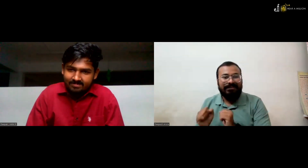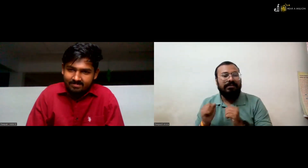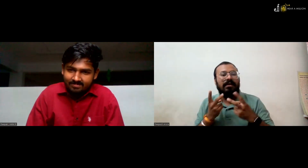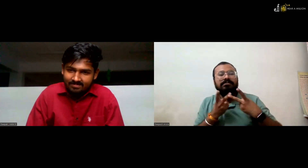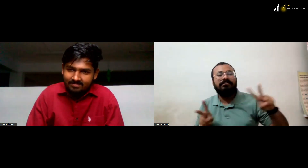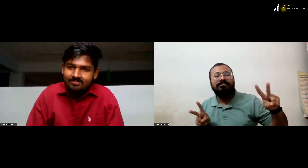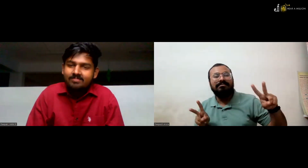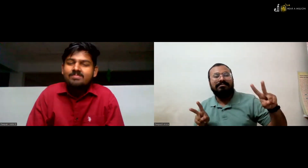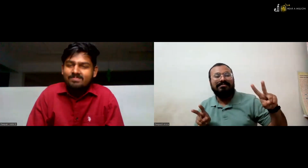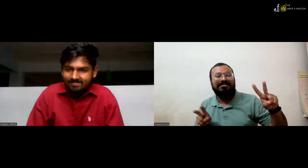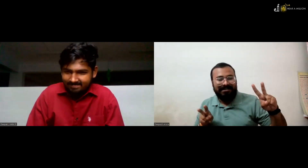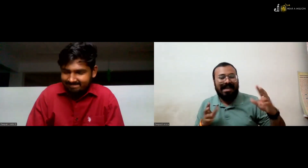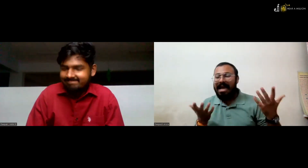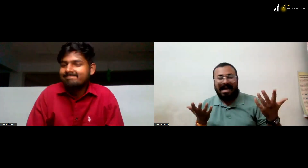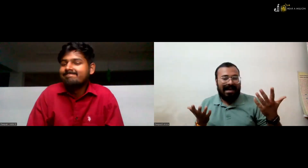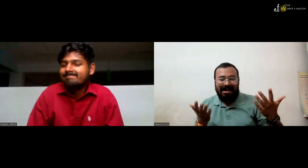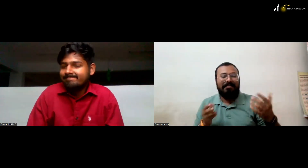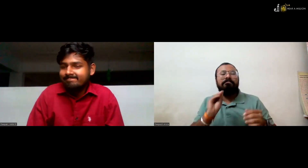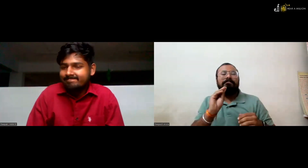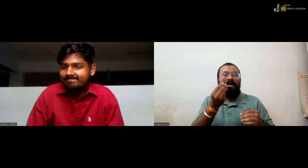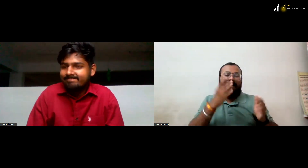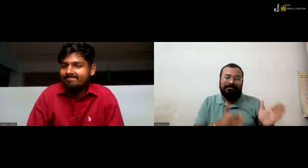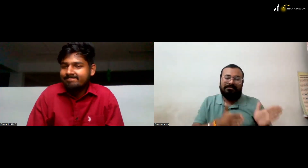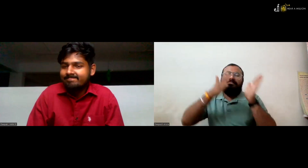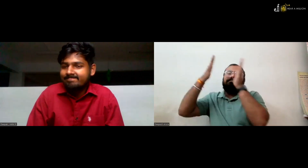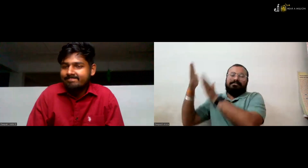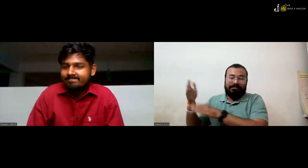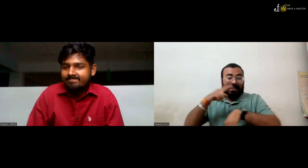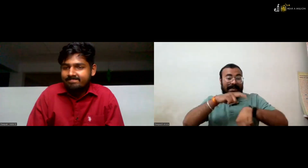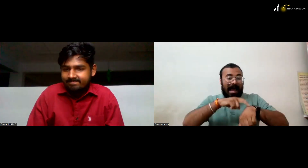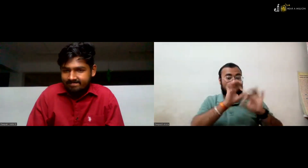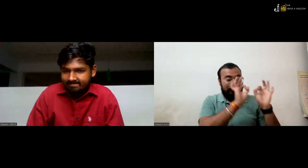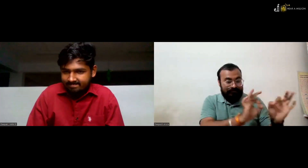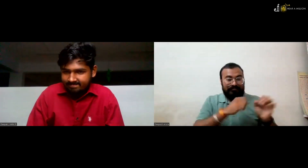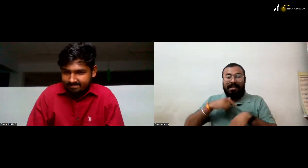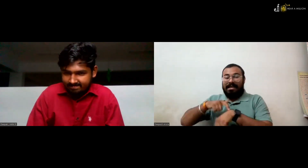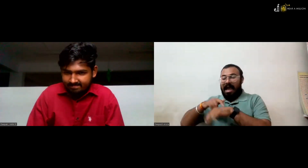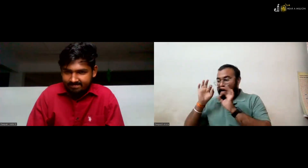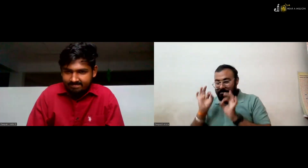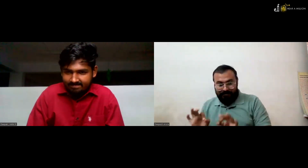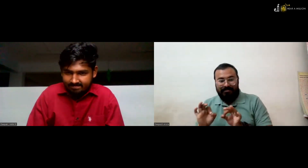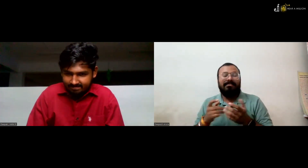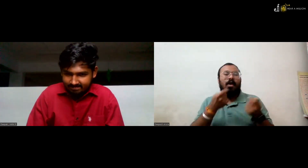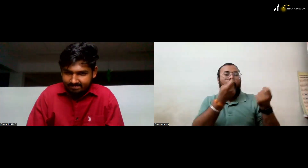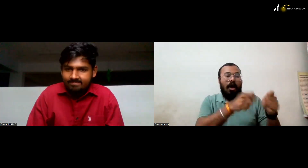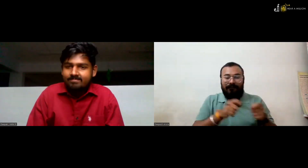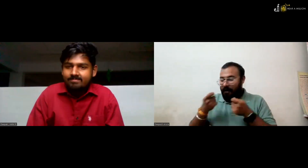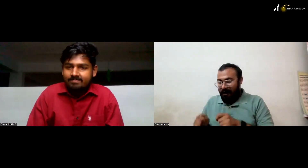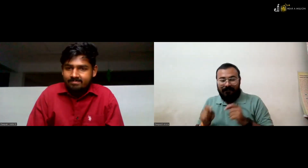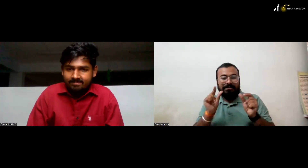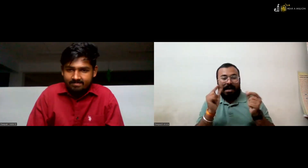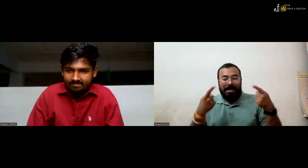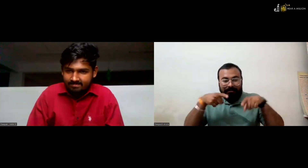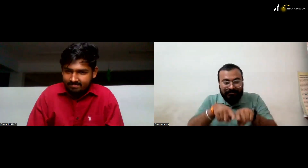or 2 months. And this is how the schedule was rescheduled. And it was really a